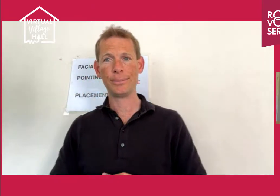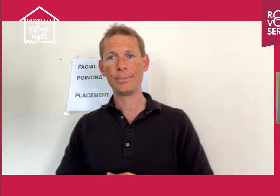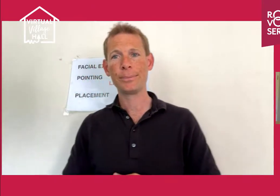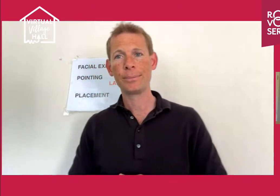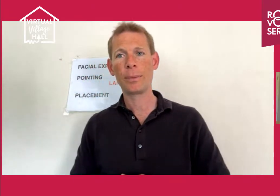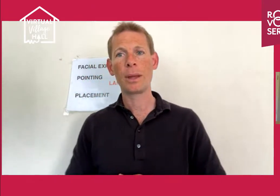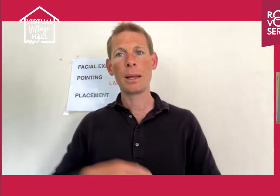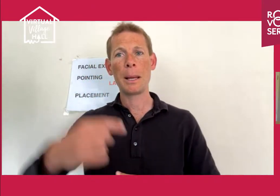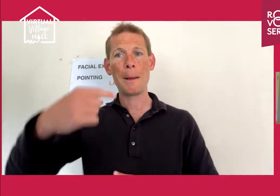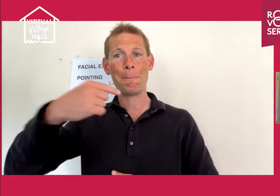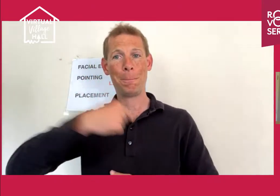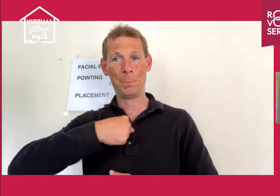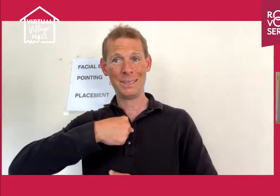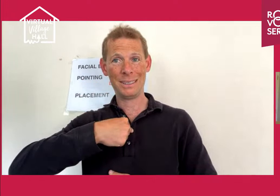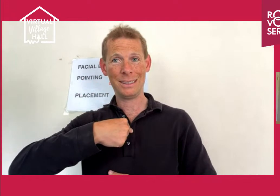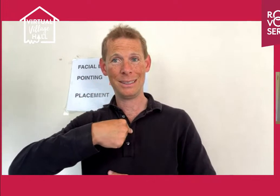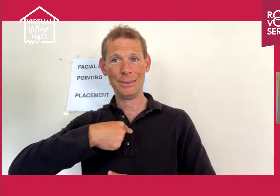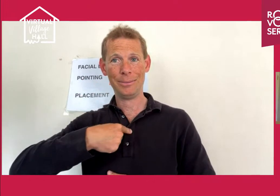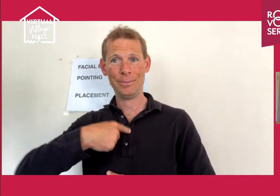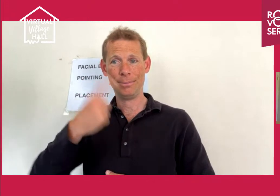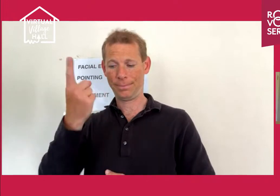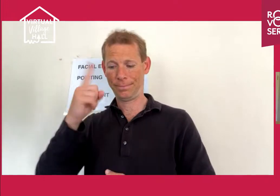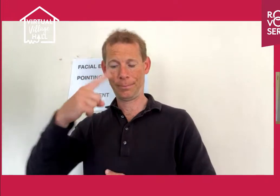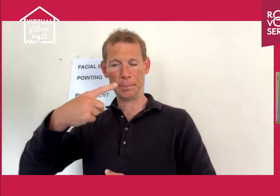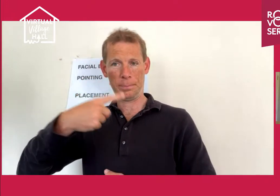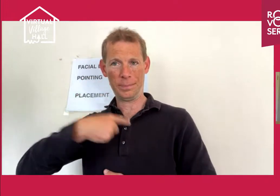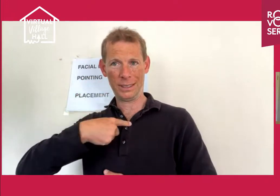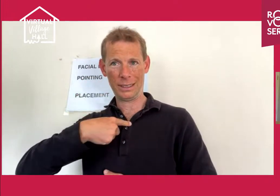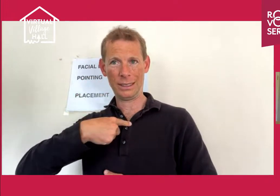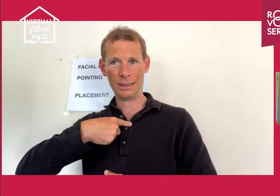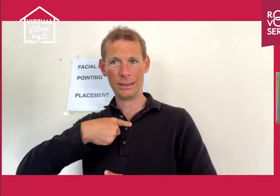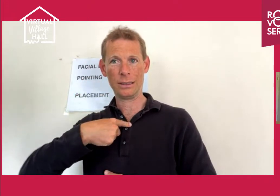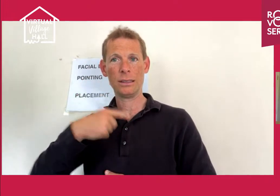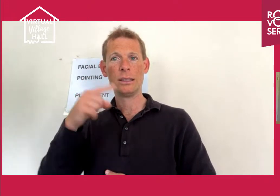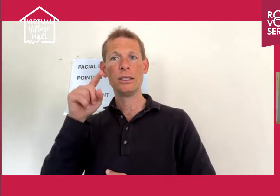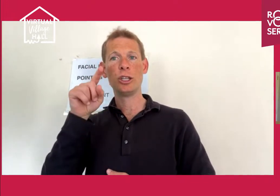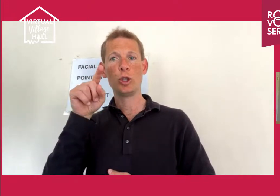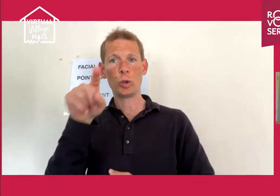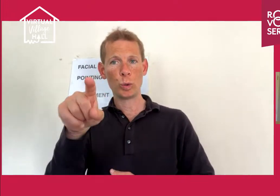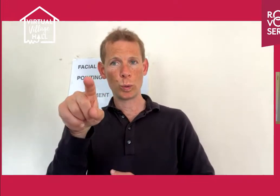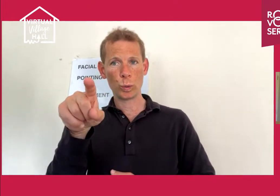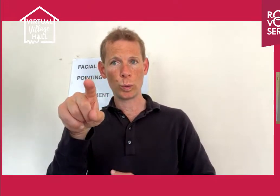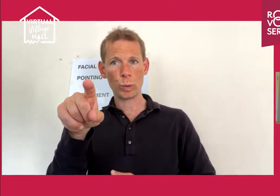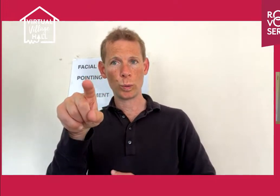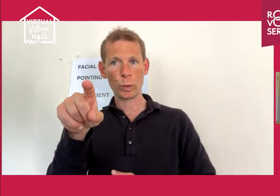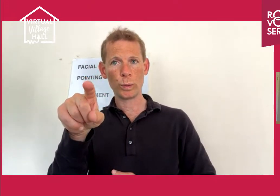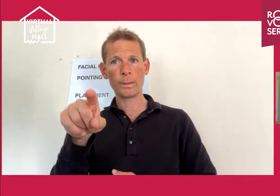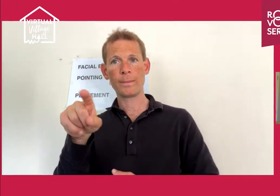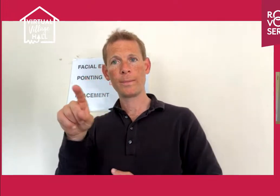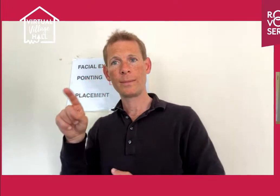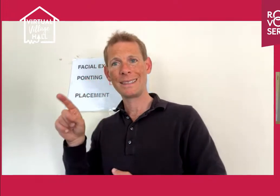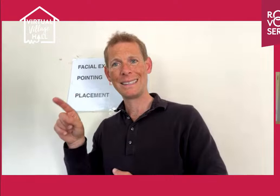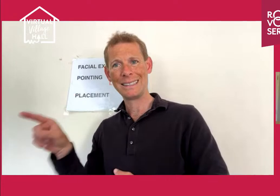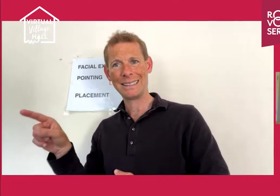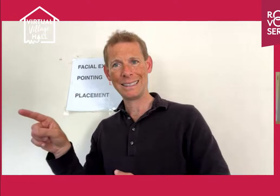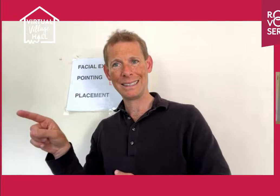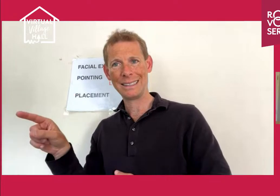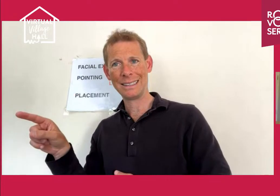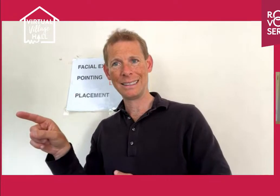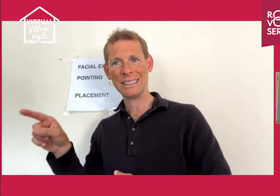about. So, for example, if I'm talking about myself, I will point to me. and I'll point to you if I'm talking about you, or